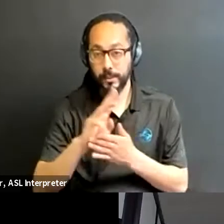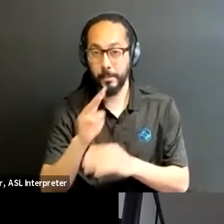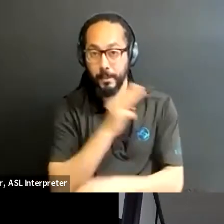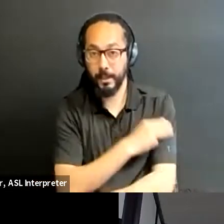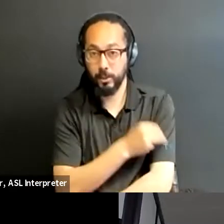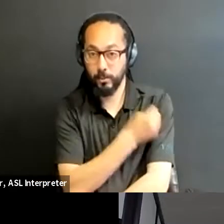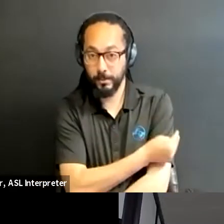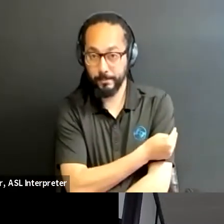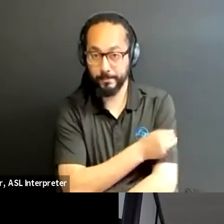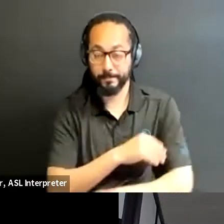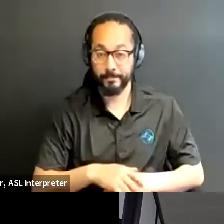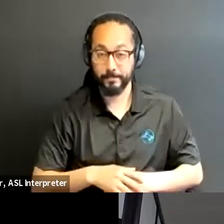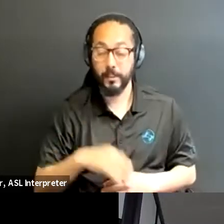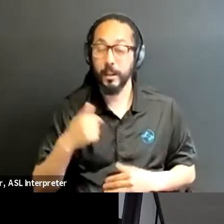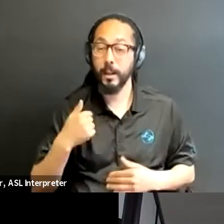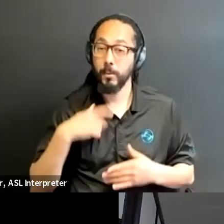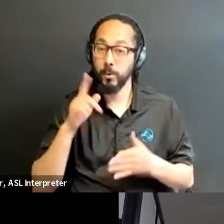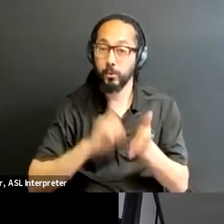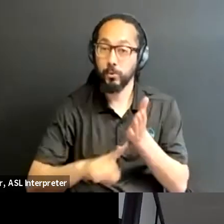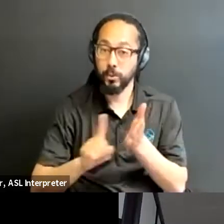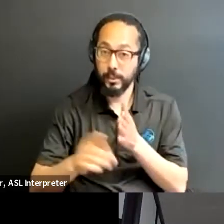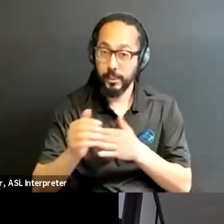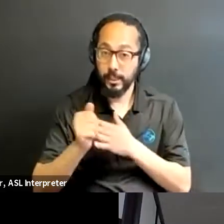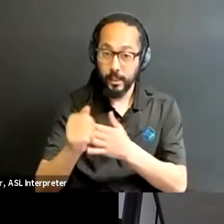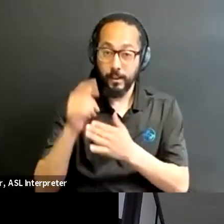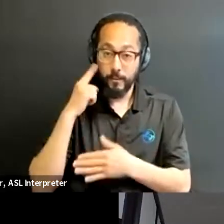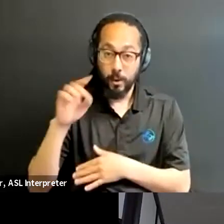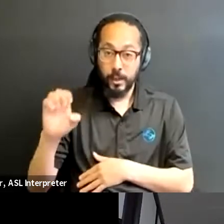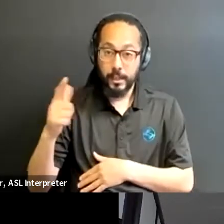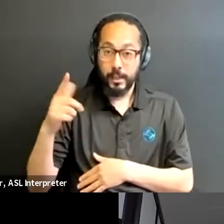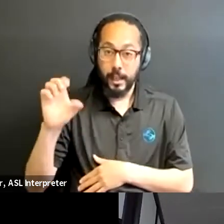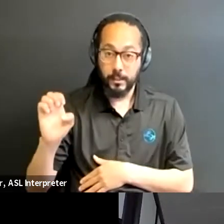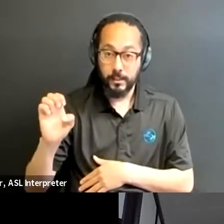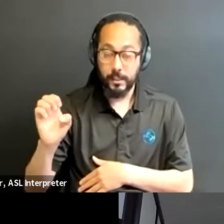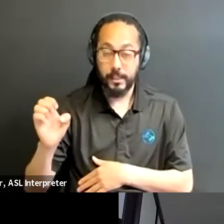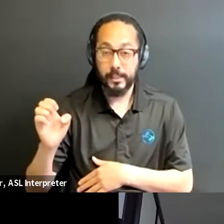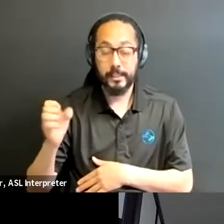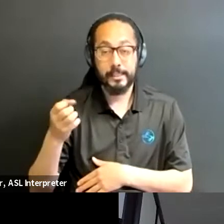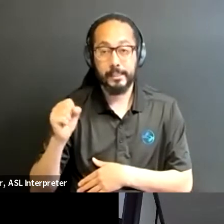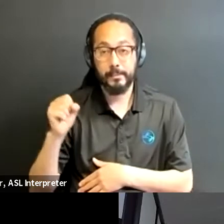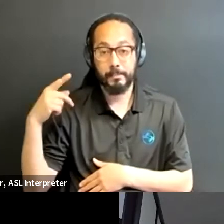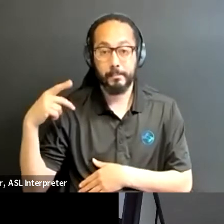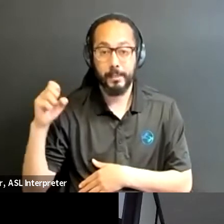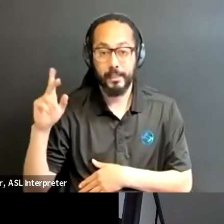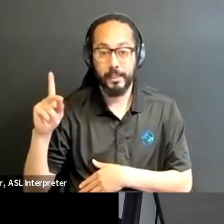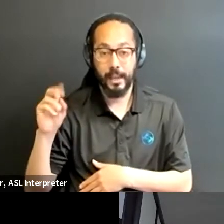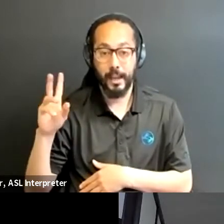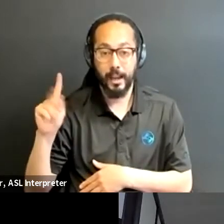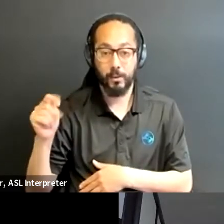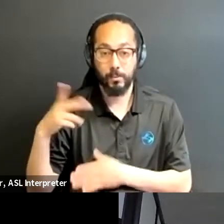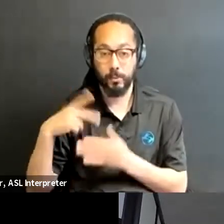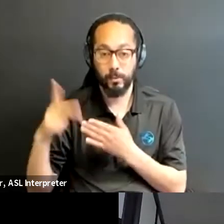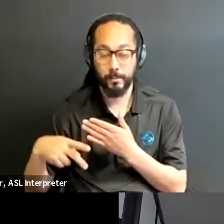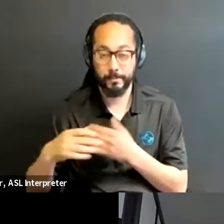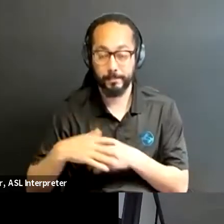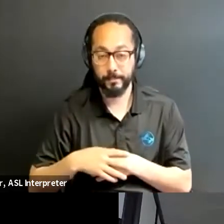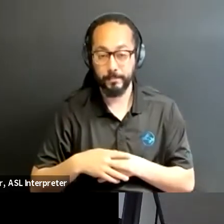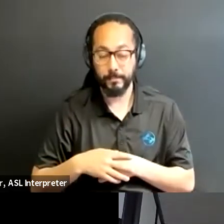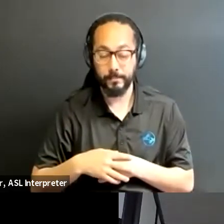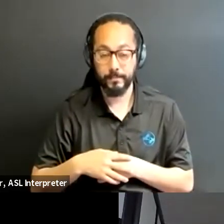and I am the research lead on Egale's Speak Out program. So While my involvement is primarily in